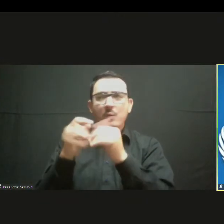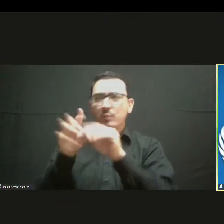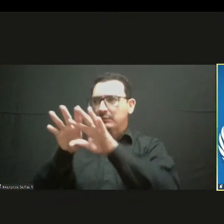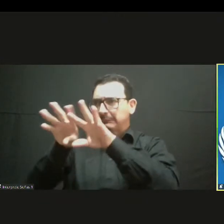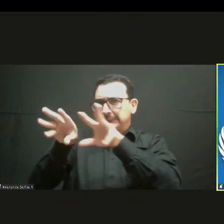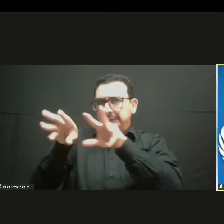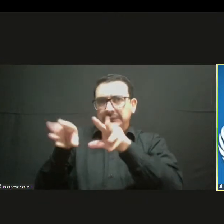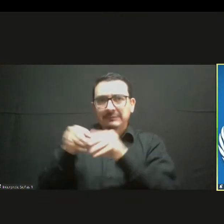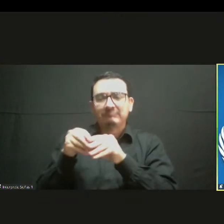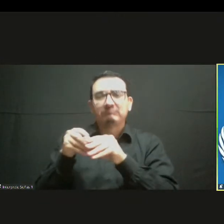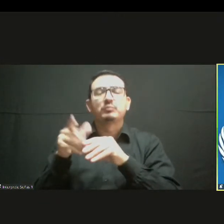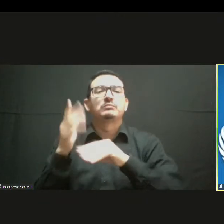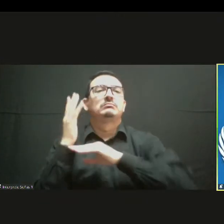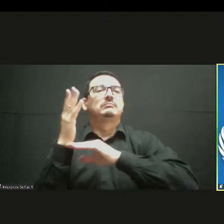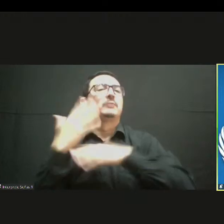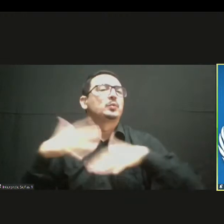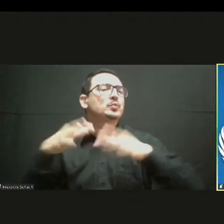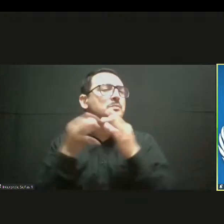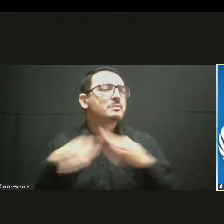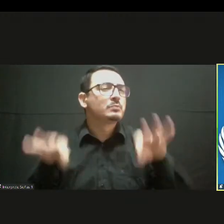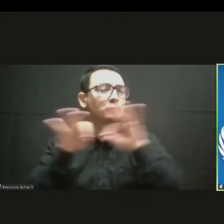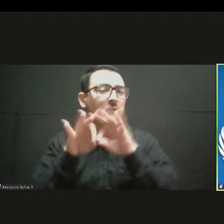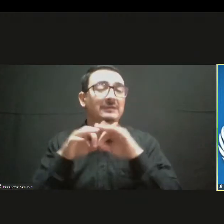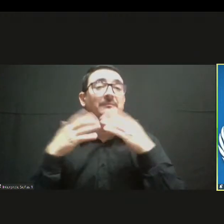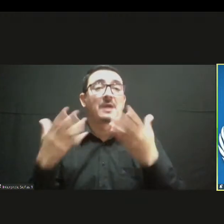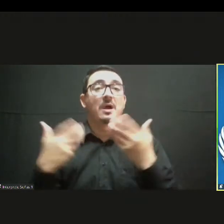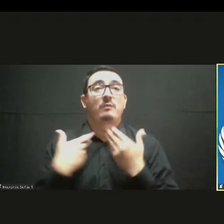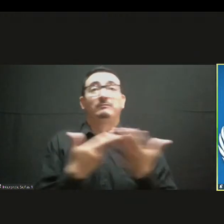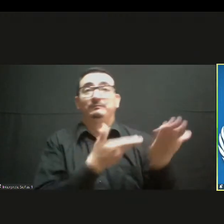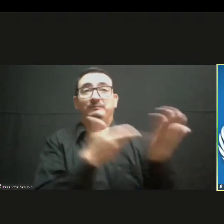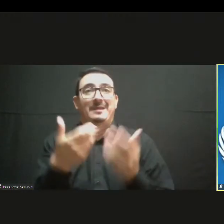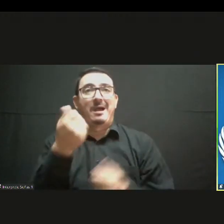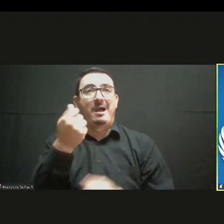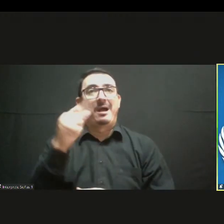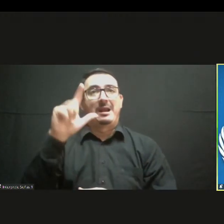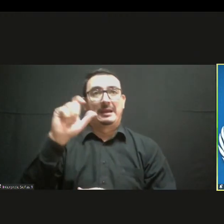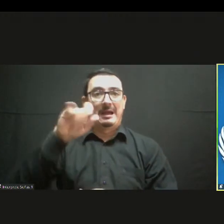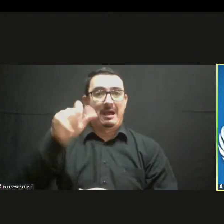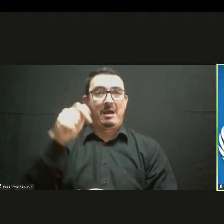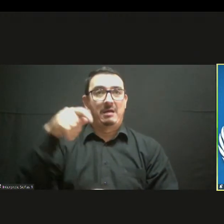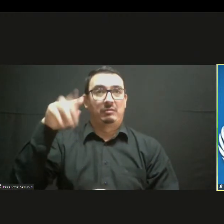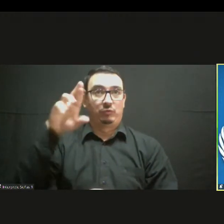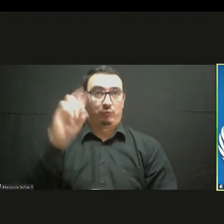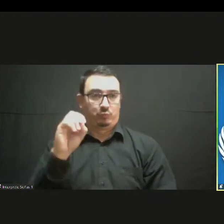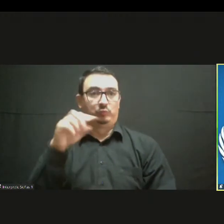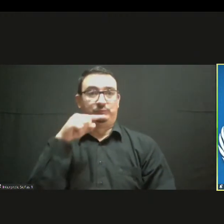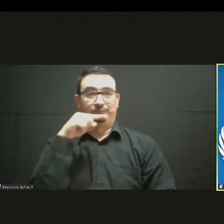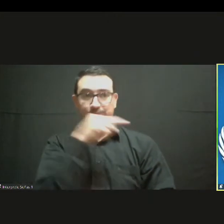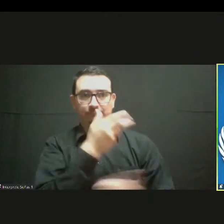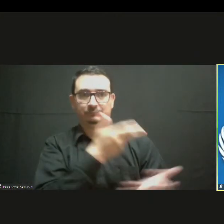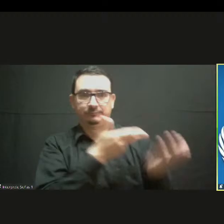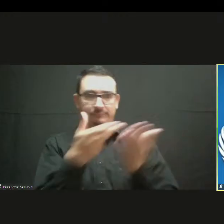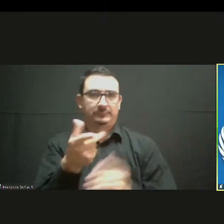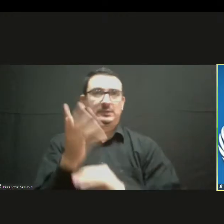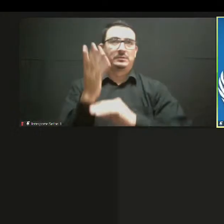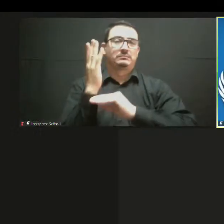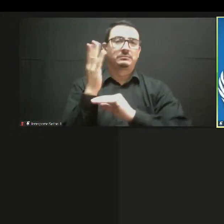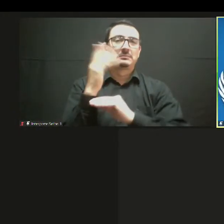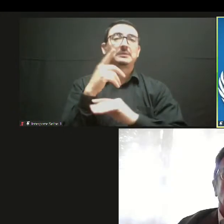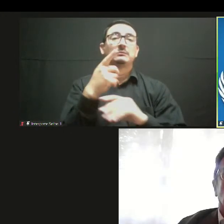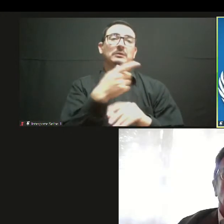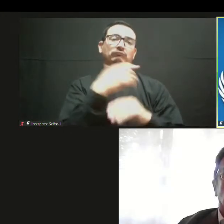the UN World Tourism Organization. And please, Alejandro, if you could tell us something on how the